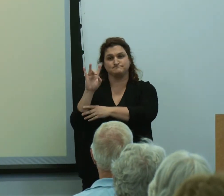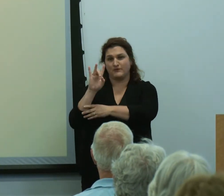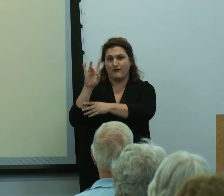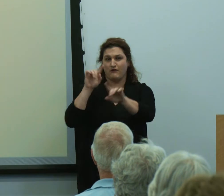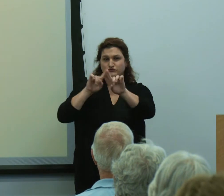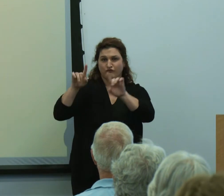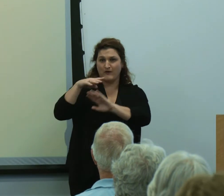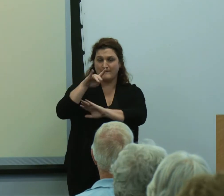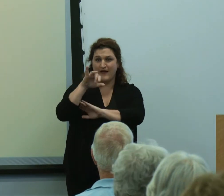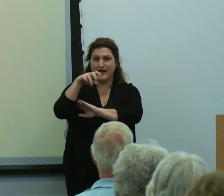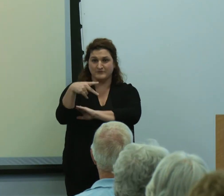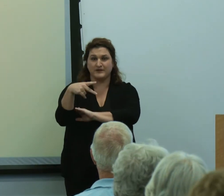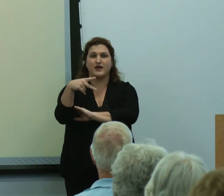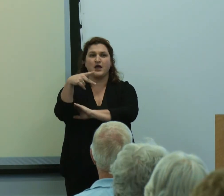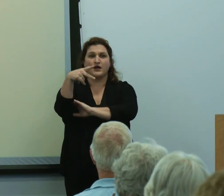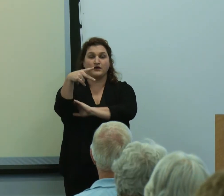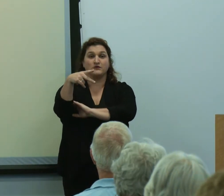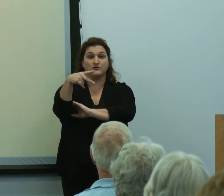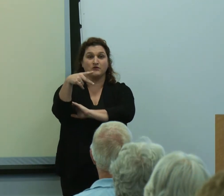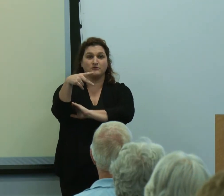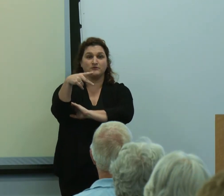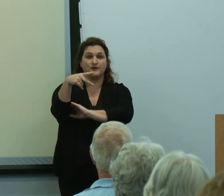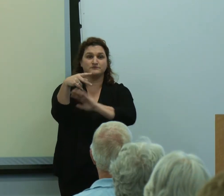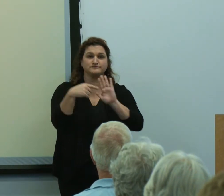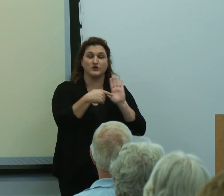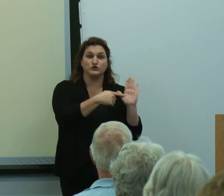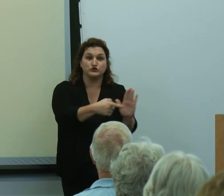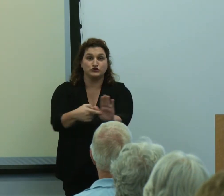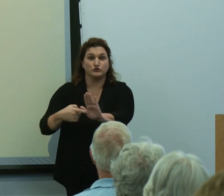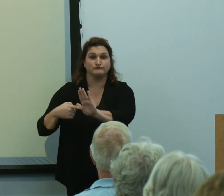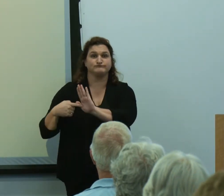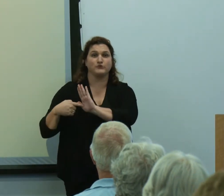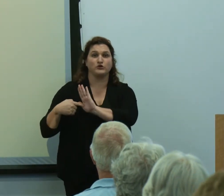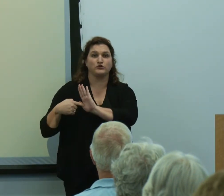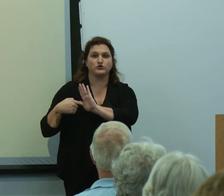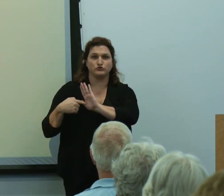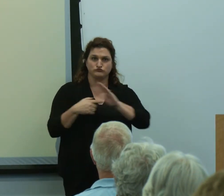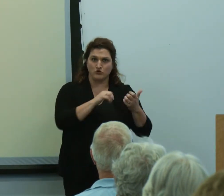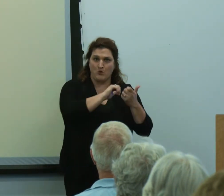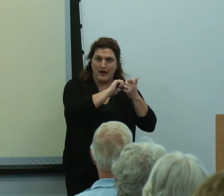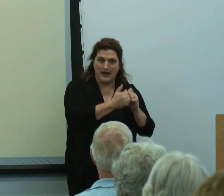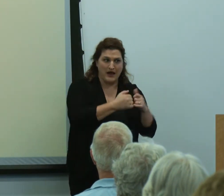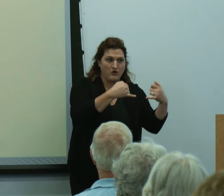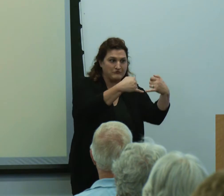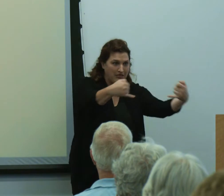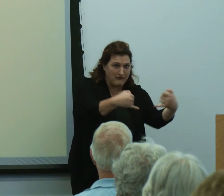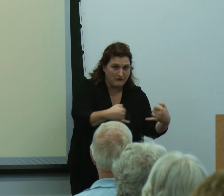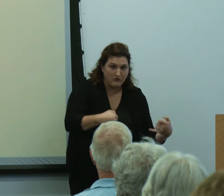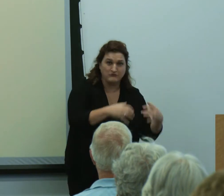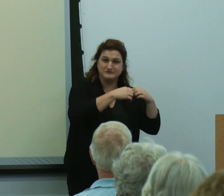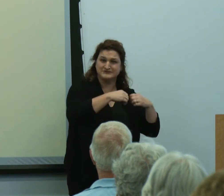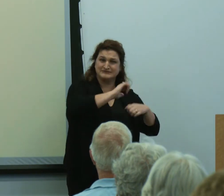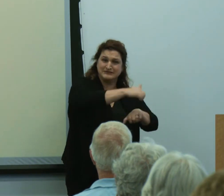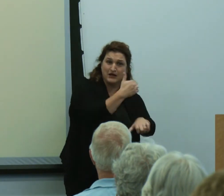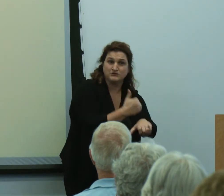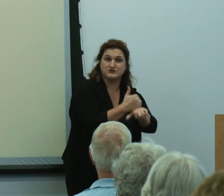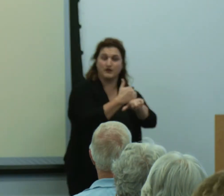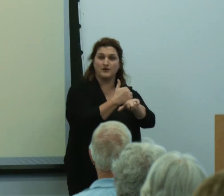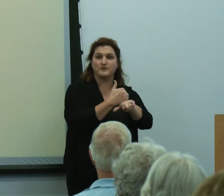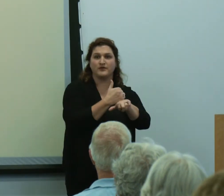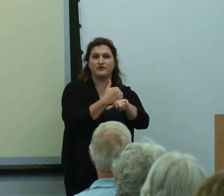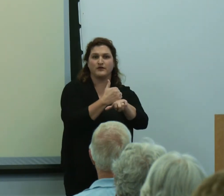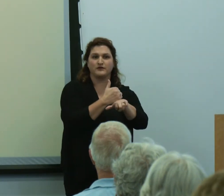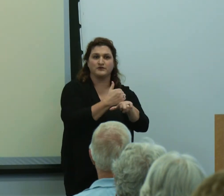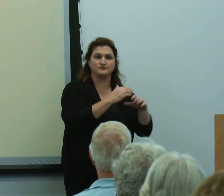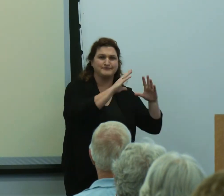Commission, which was tasked with drawing the congressional and state district maps. The presentations and map-making sessions